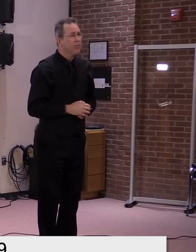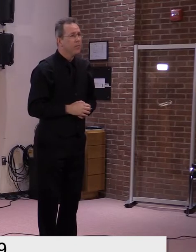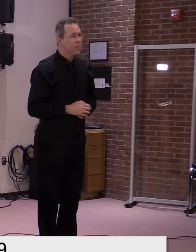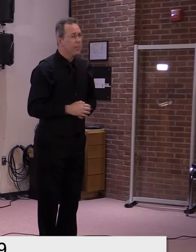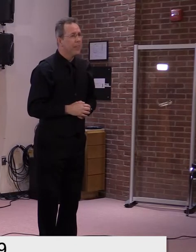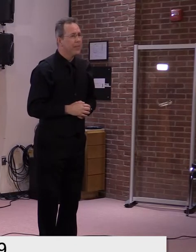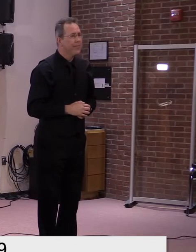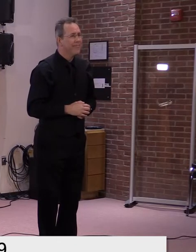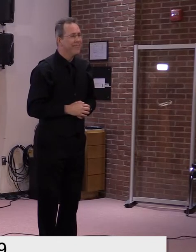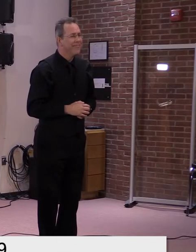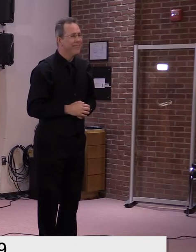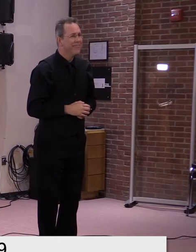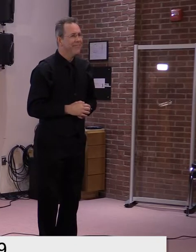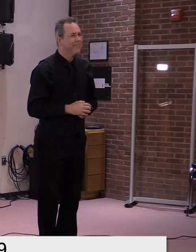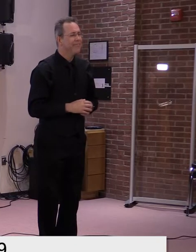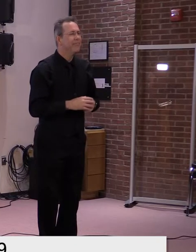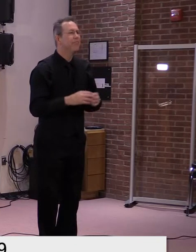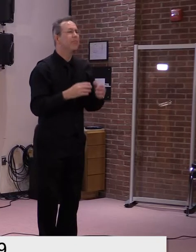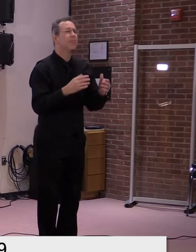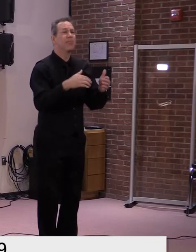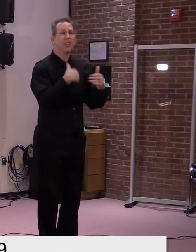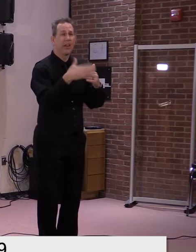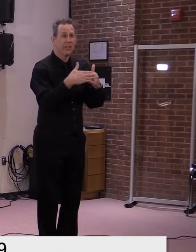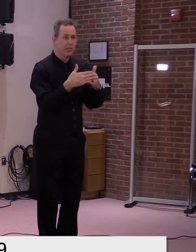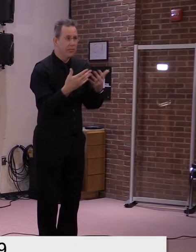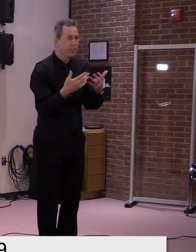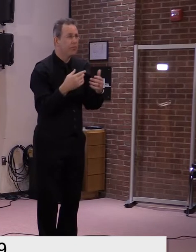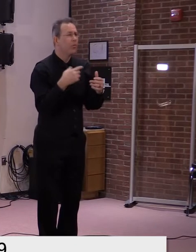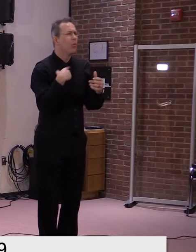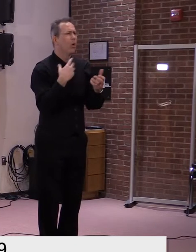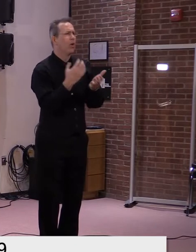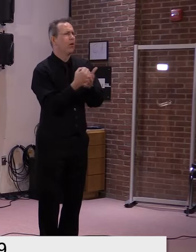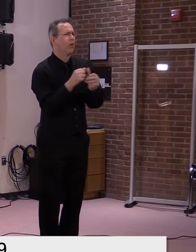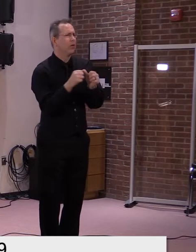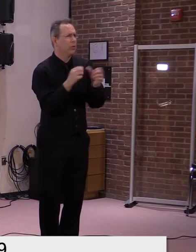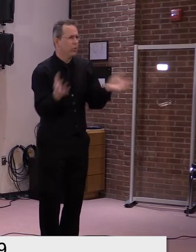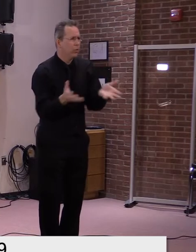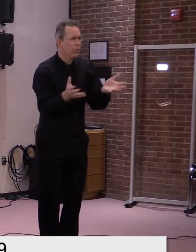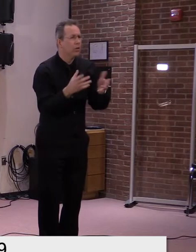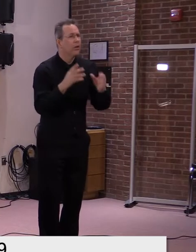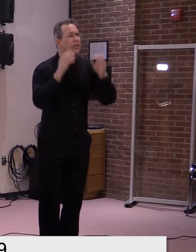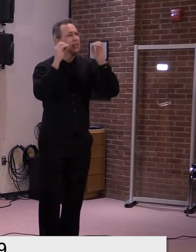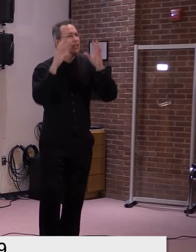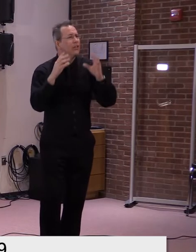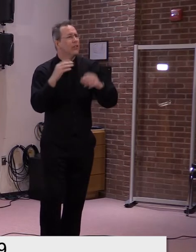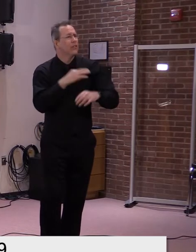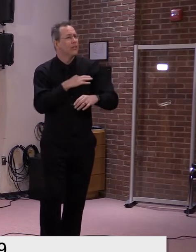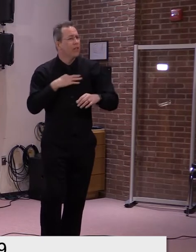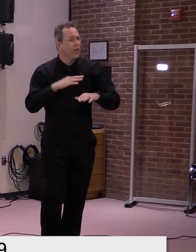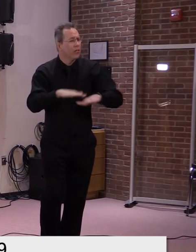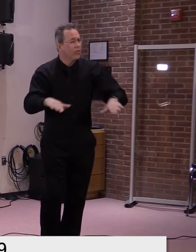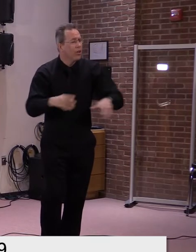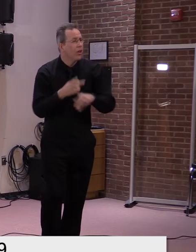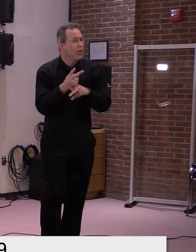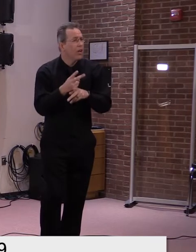855-722-7878. Moving on, we continue to vaccinate teachers, school staff, and regulated childcare programs.